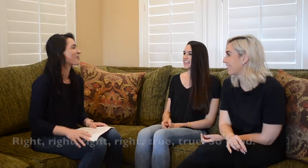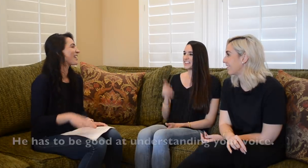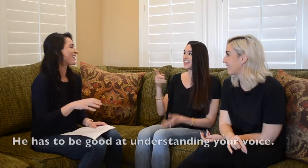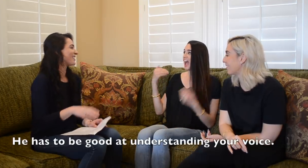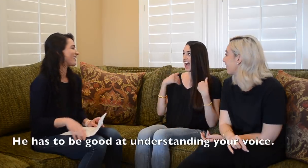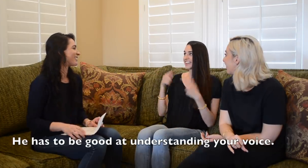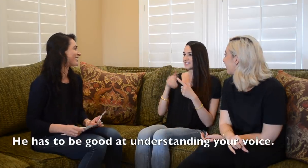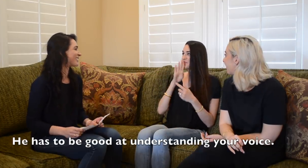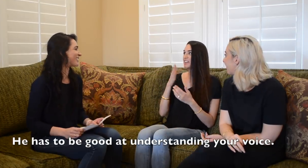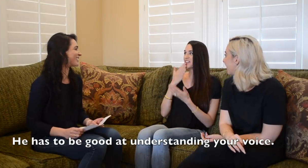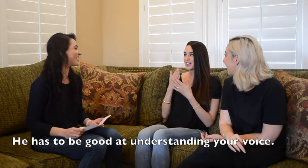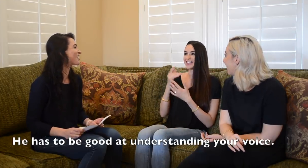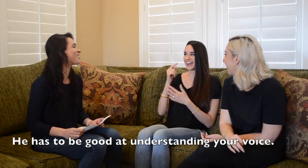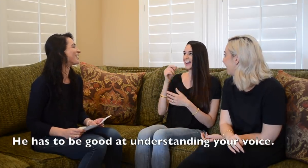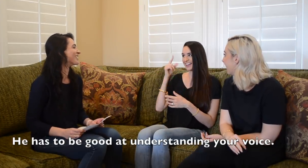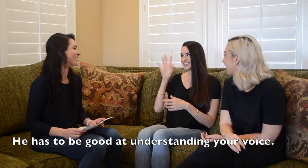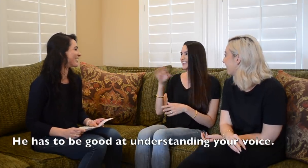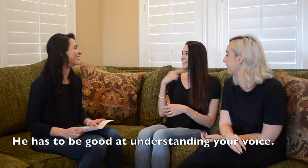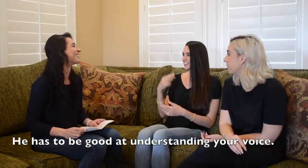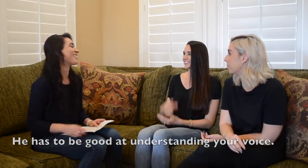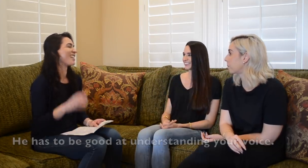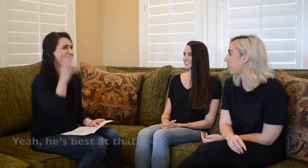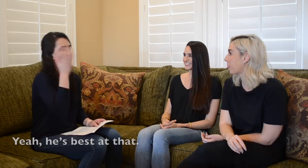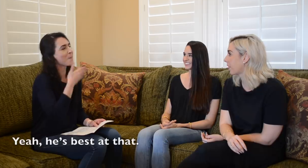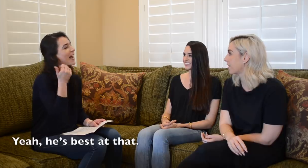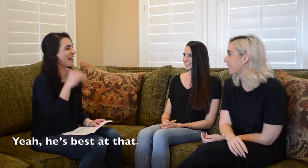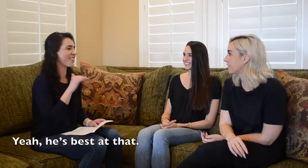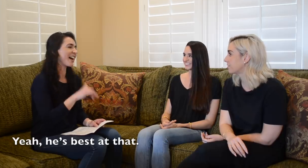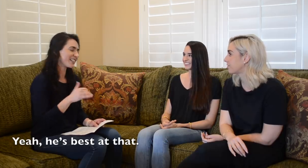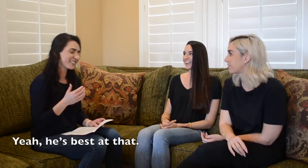He has to be good at understanding your voice. Yeah.